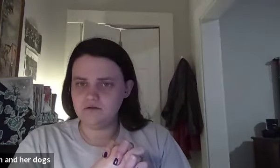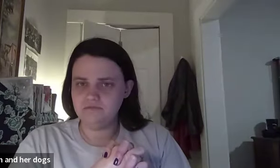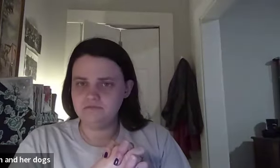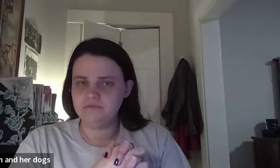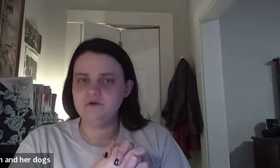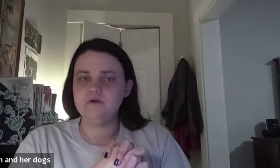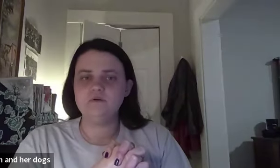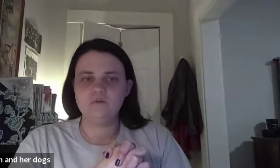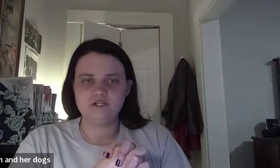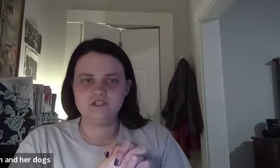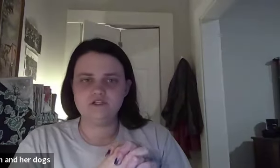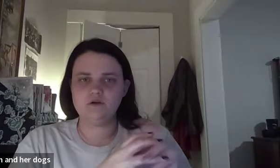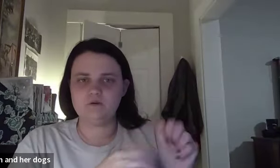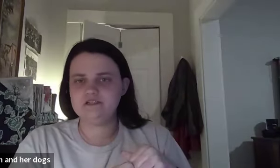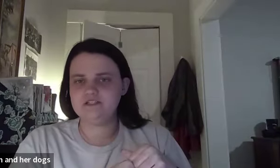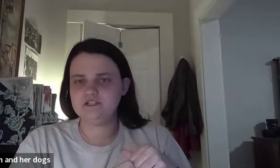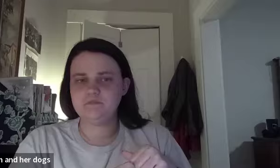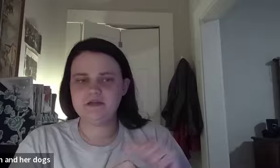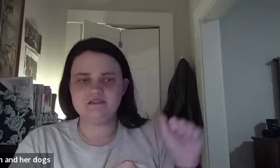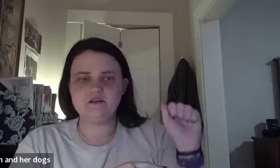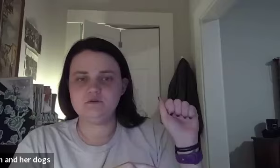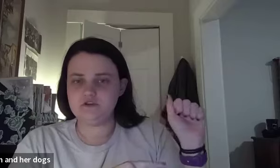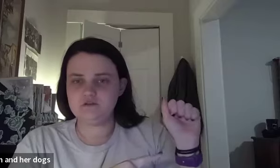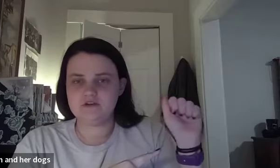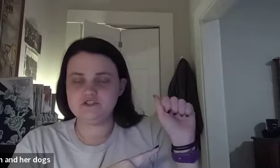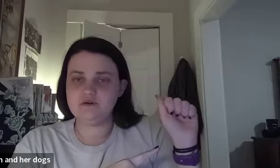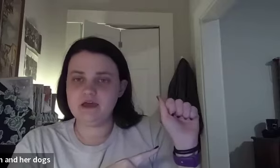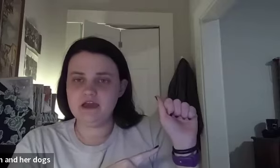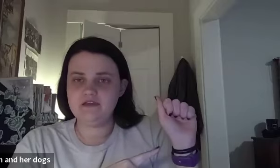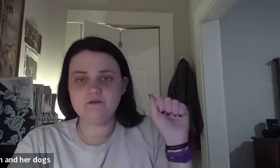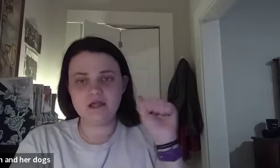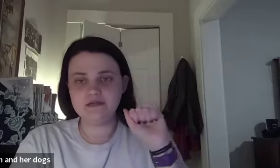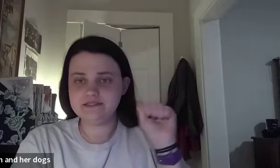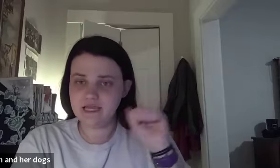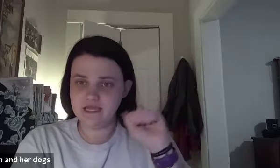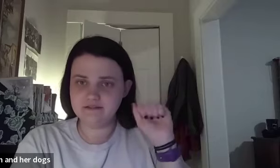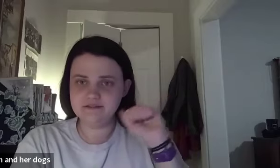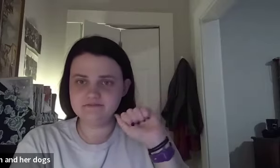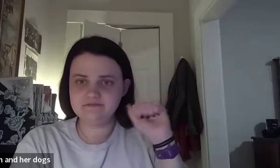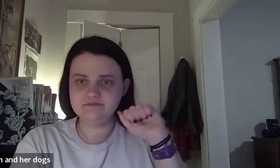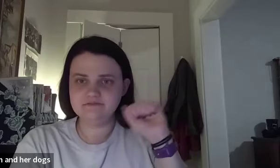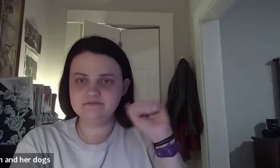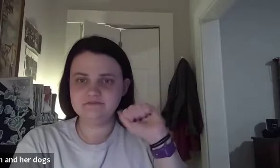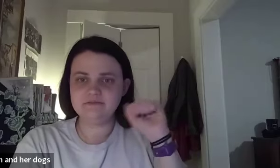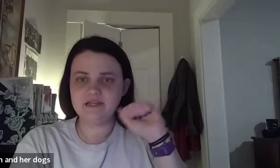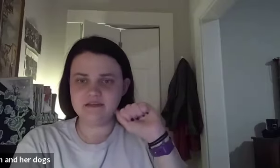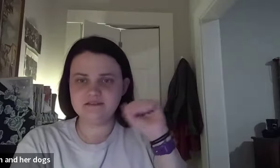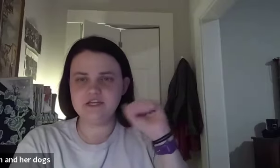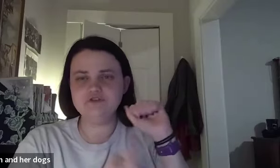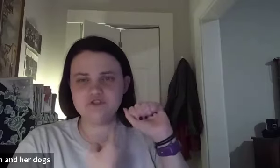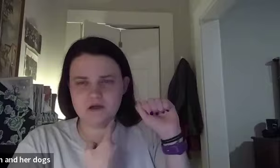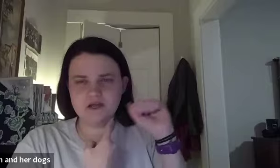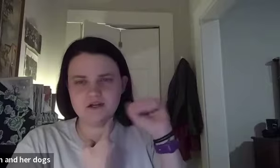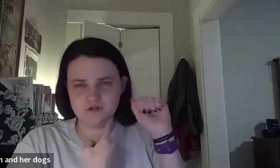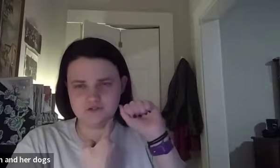uncle, which you're going to do basically with your letters. So A for aunt, aunt, aunt, and you do have it kind of closer